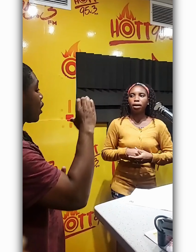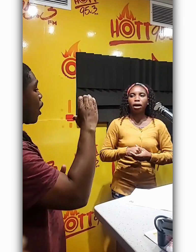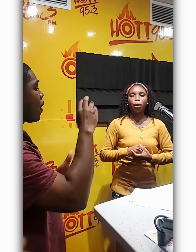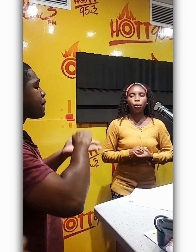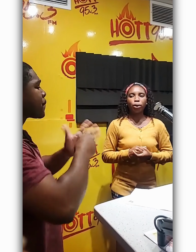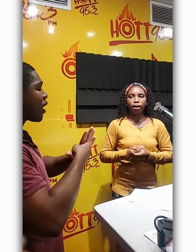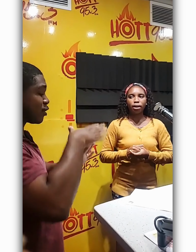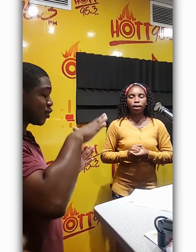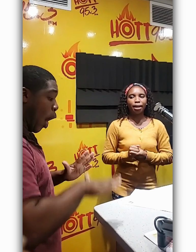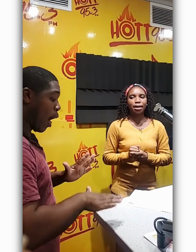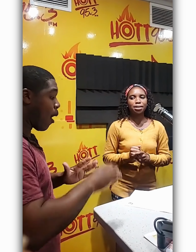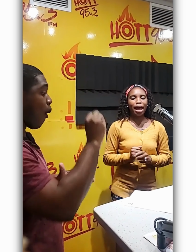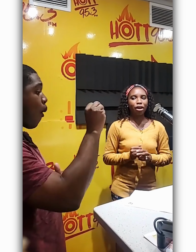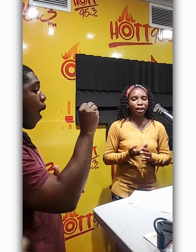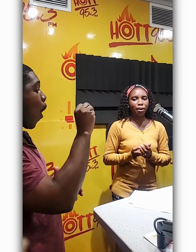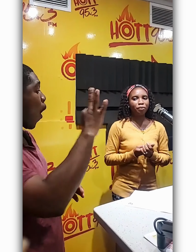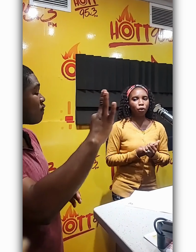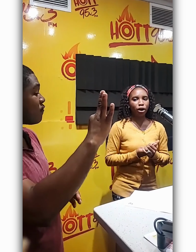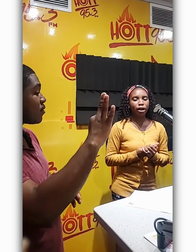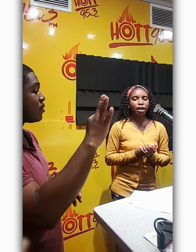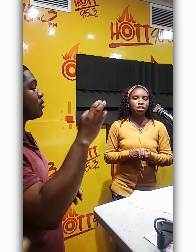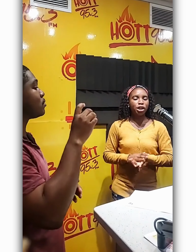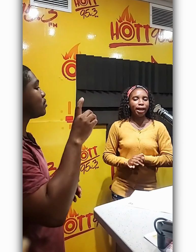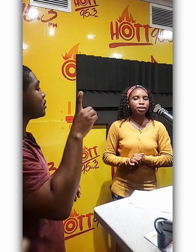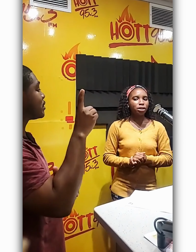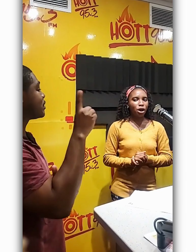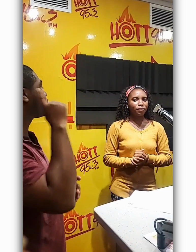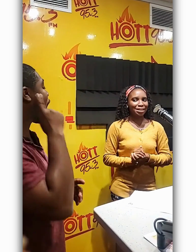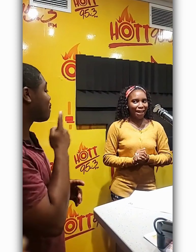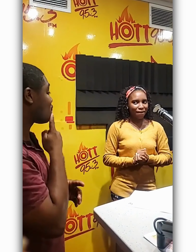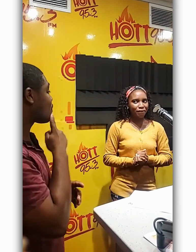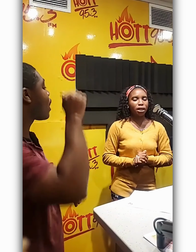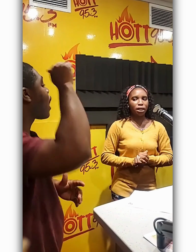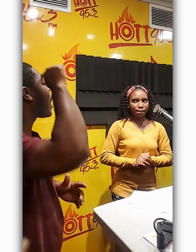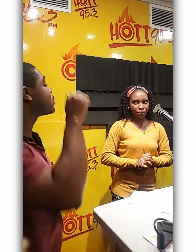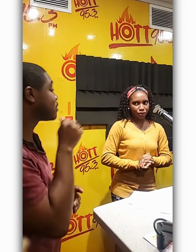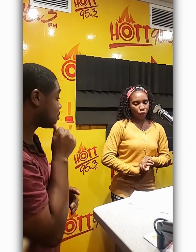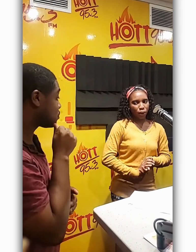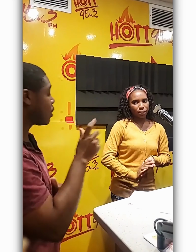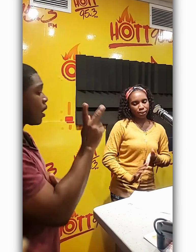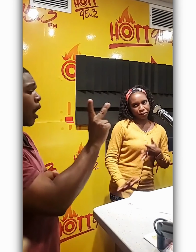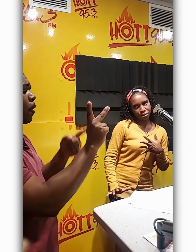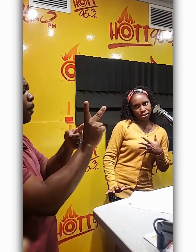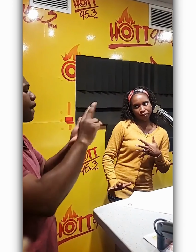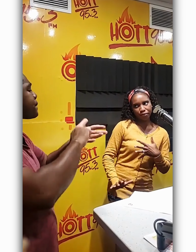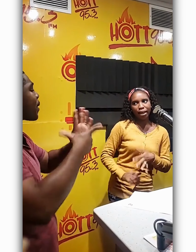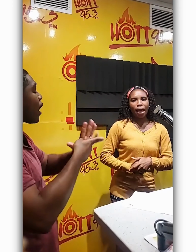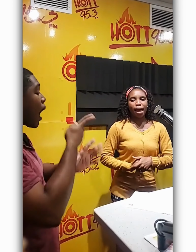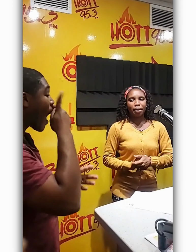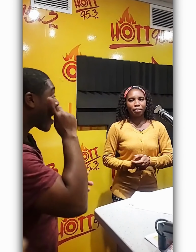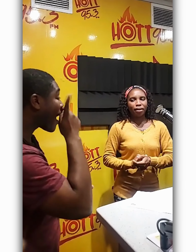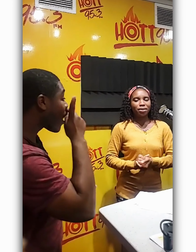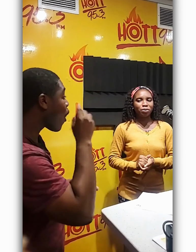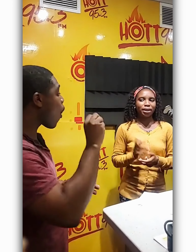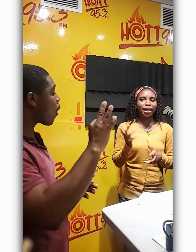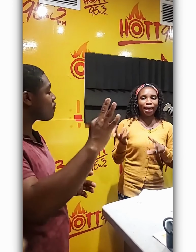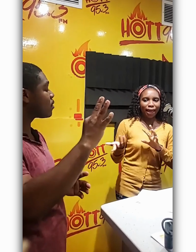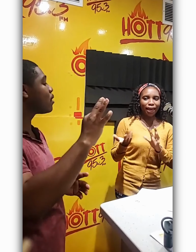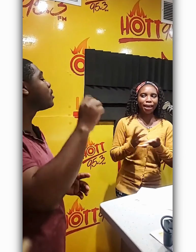A CODA is the acronym for Child of a Deaf Adult or Adults. And if it's with a K,